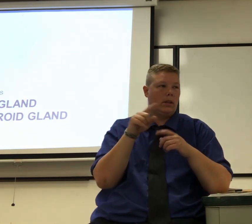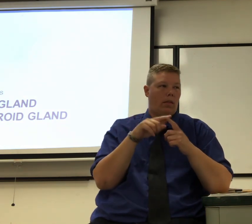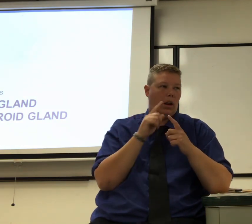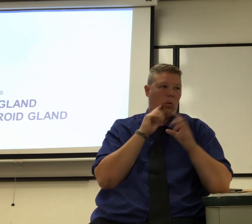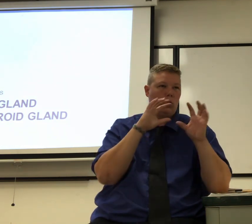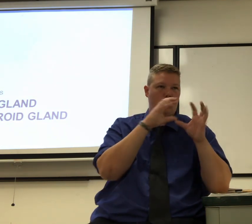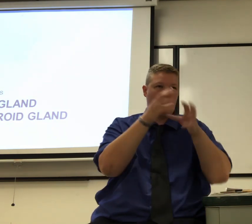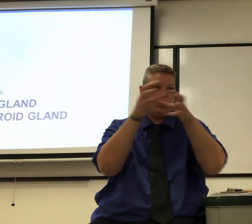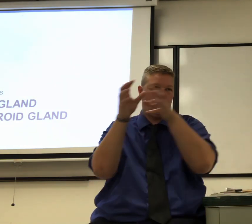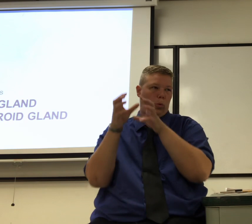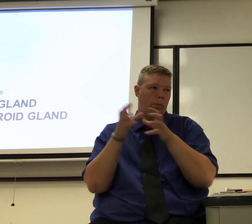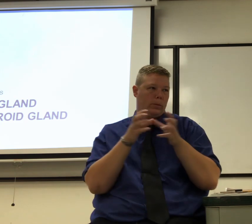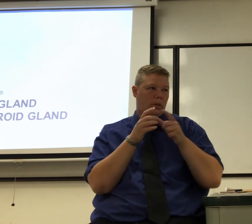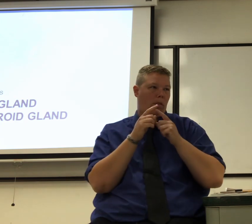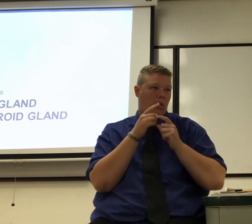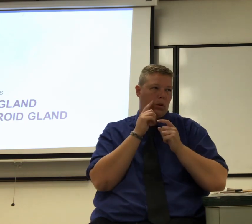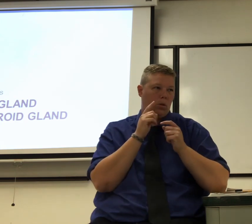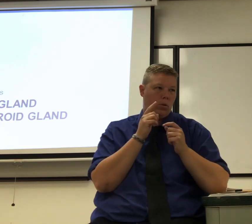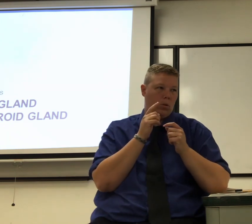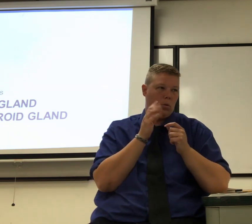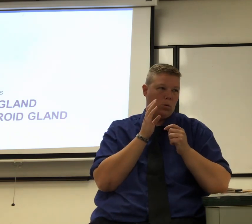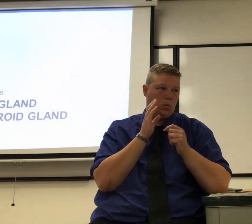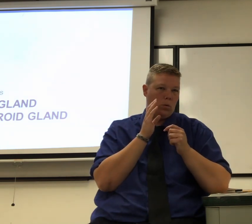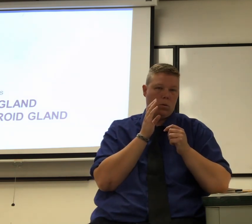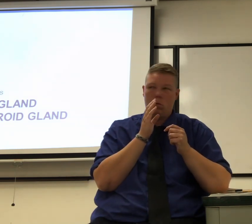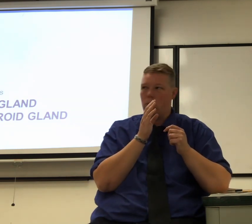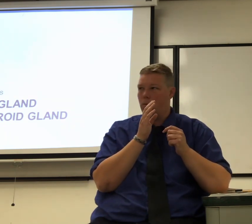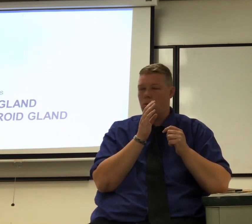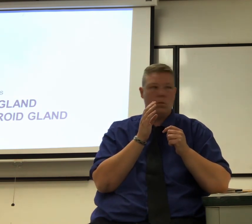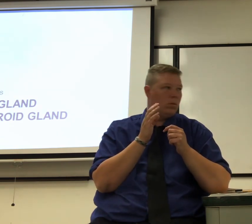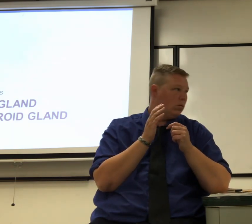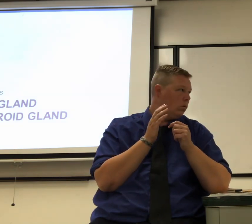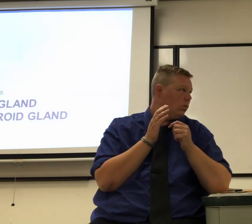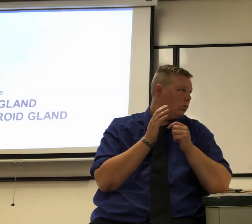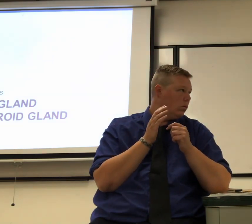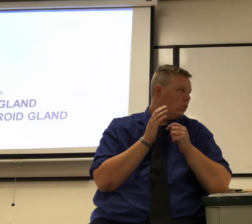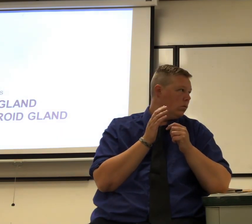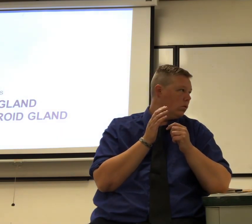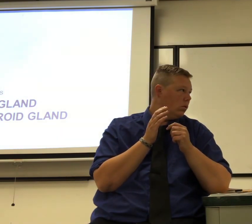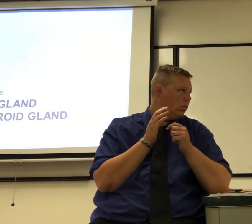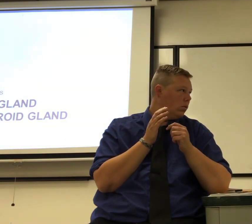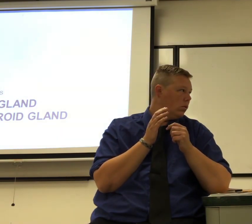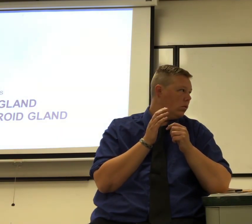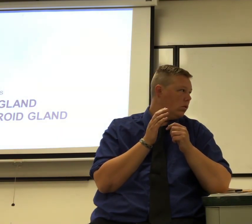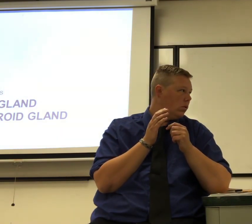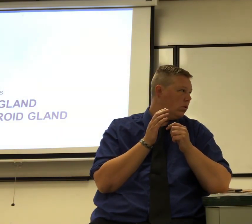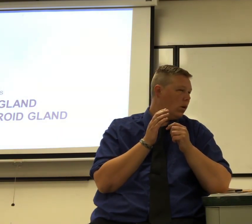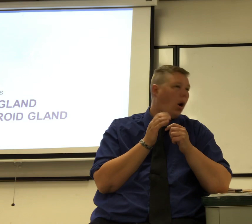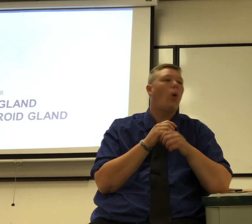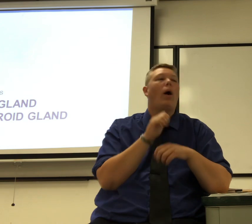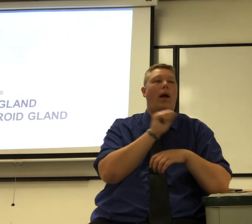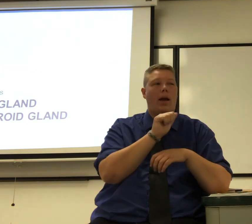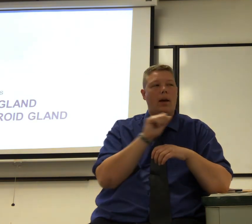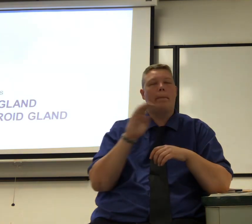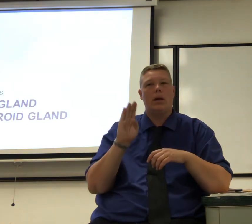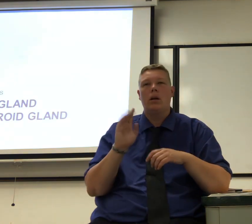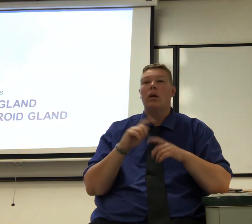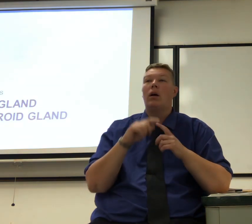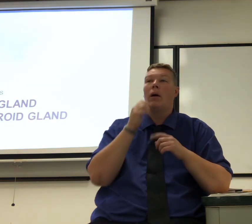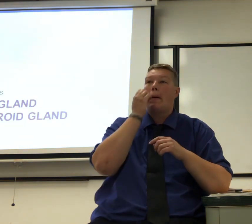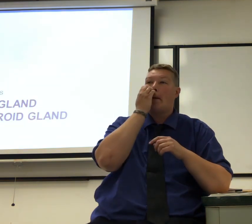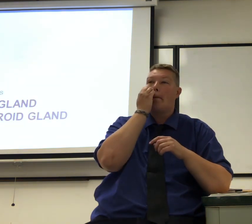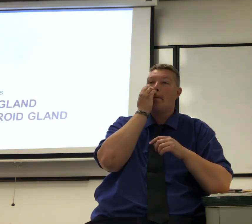And after break, we'll come back for the quiz. And I did put you in groups, and Group A will go first, Group